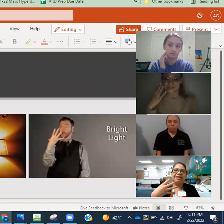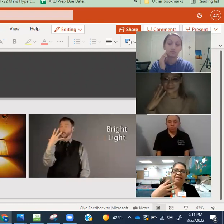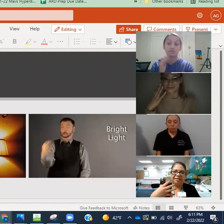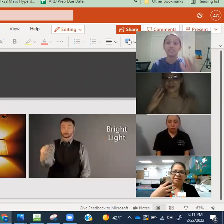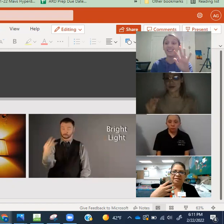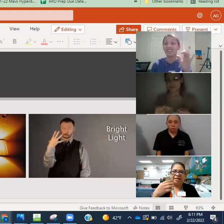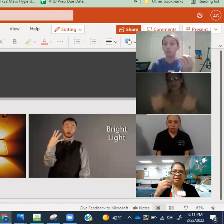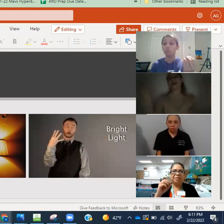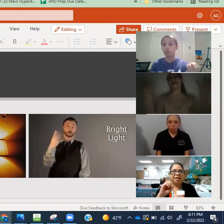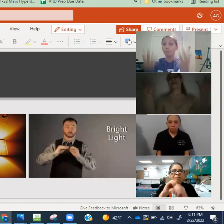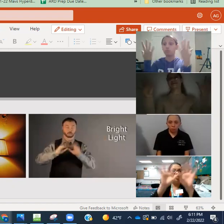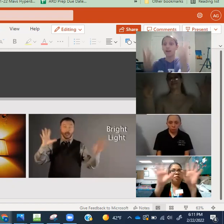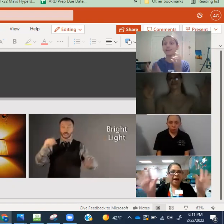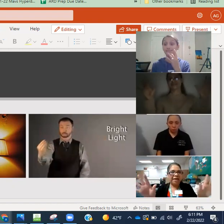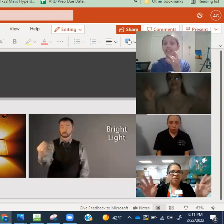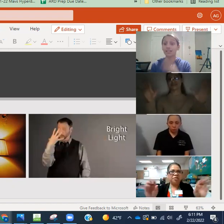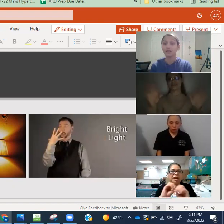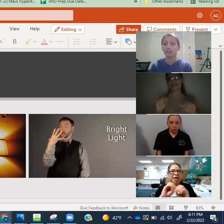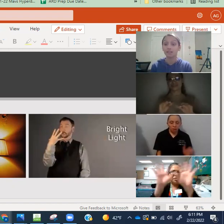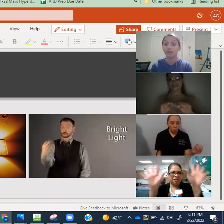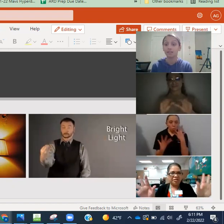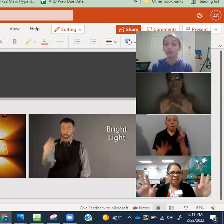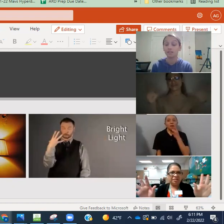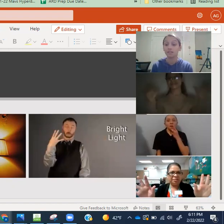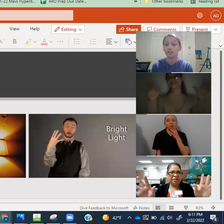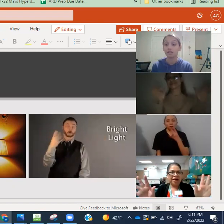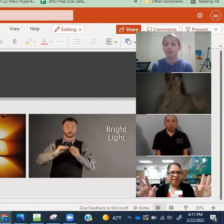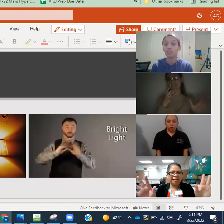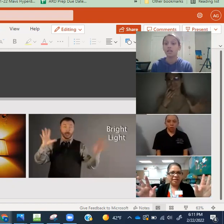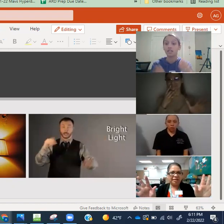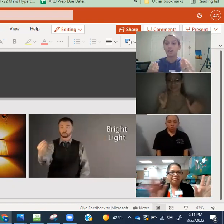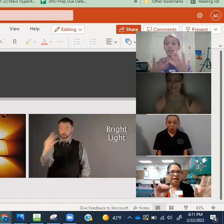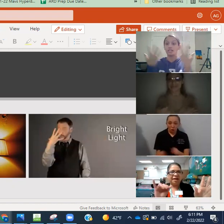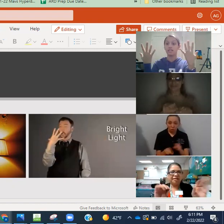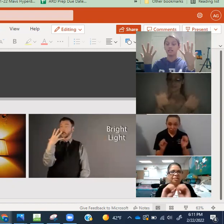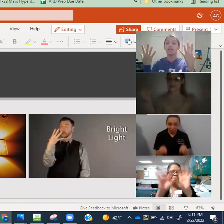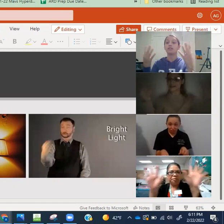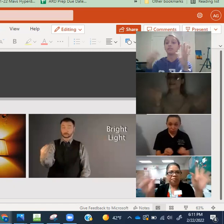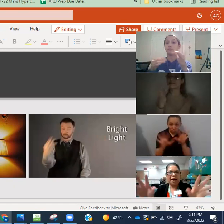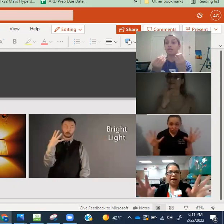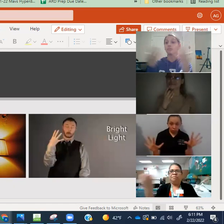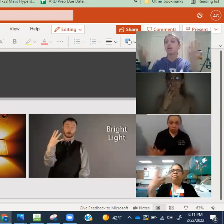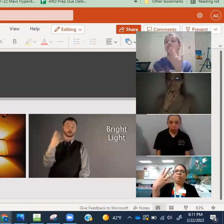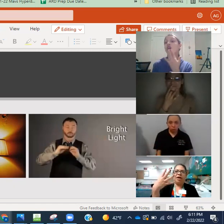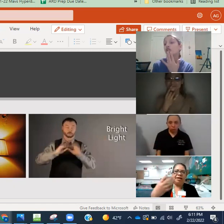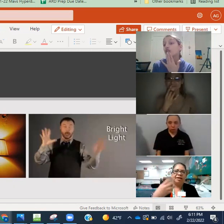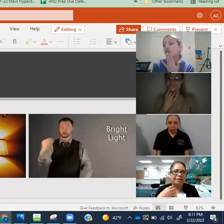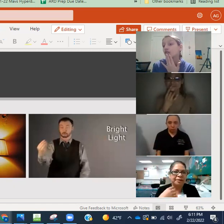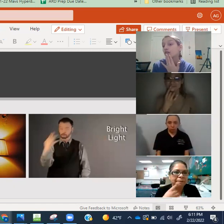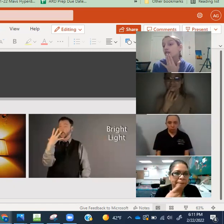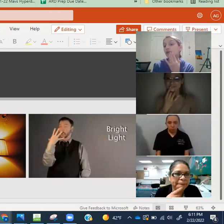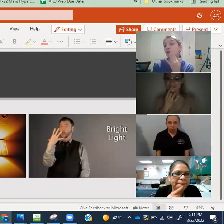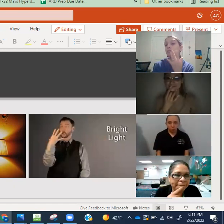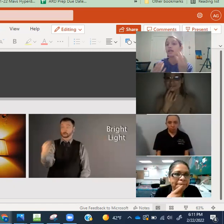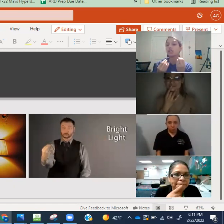light. Yeah, like Because a bright light. could be also bright. Yeah, right? and it Bright, like a bright